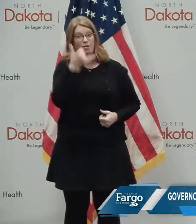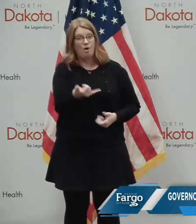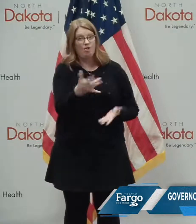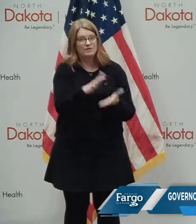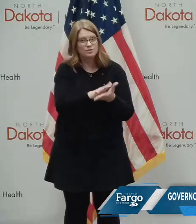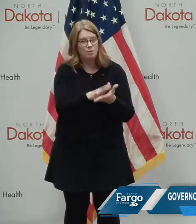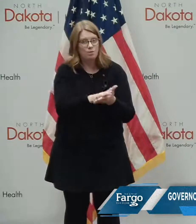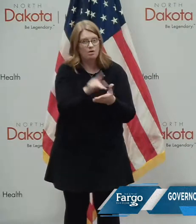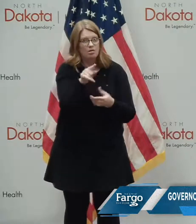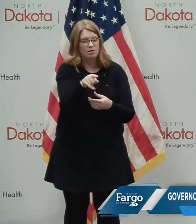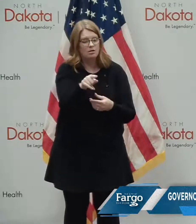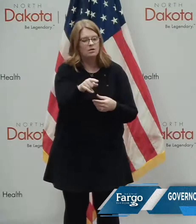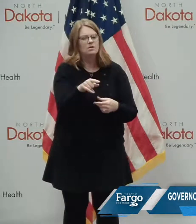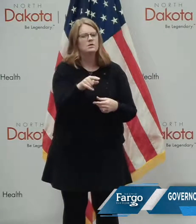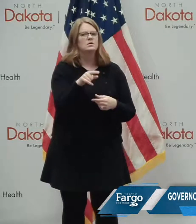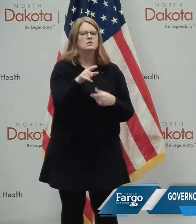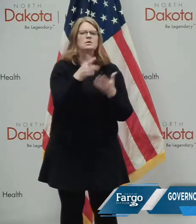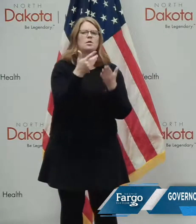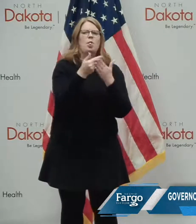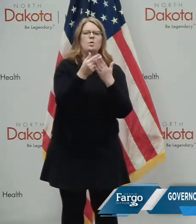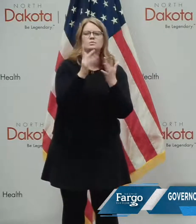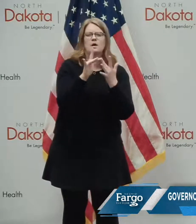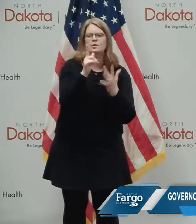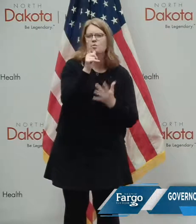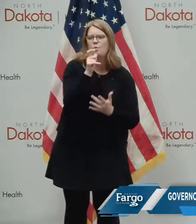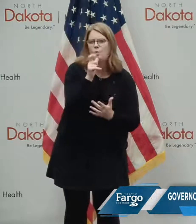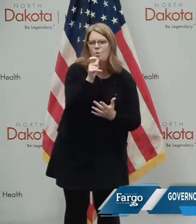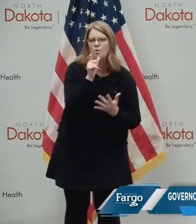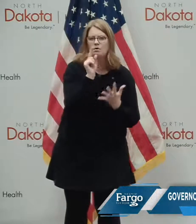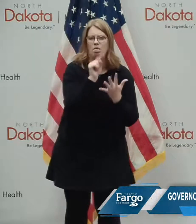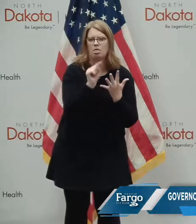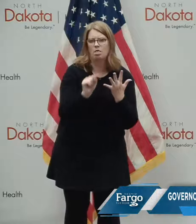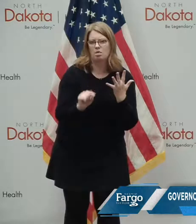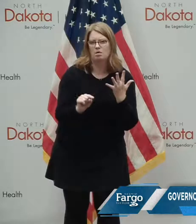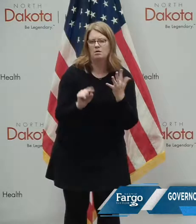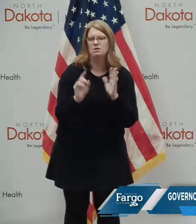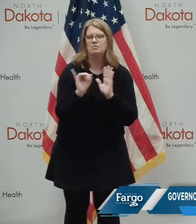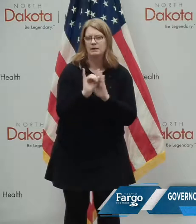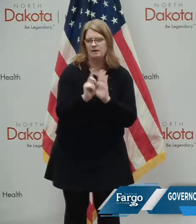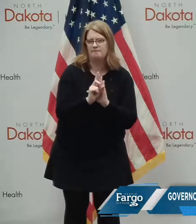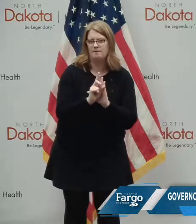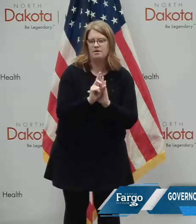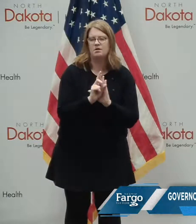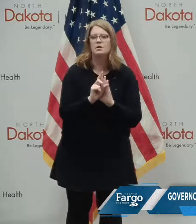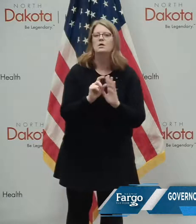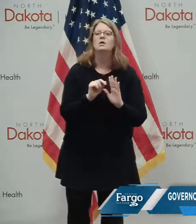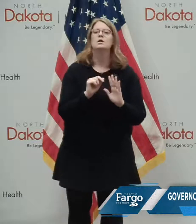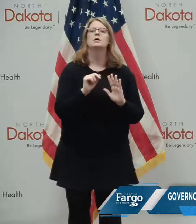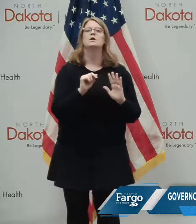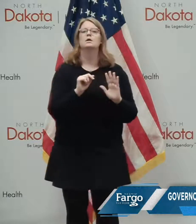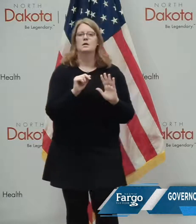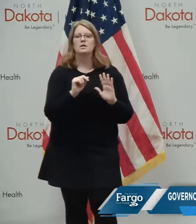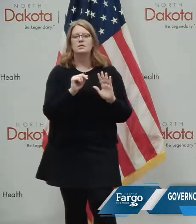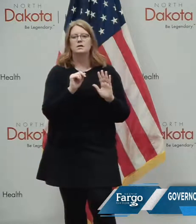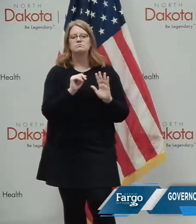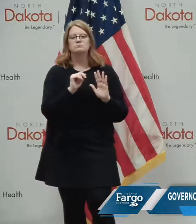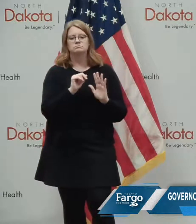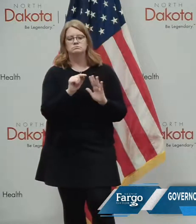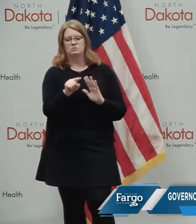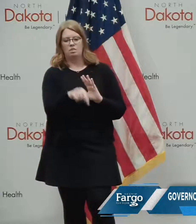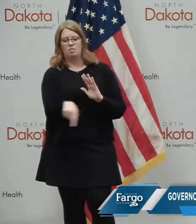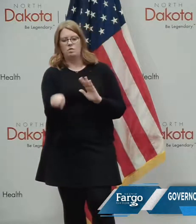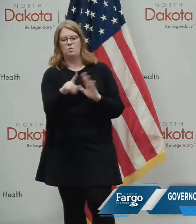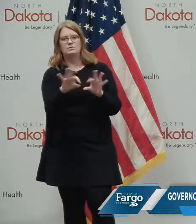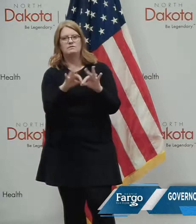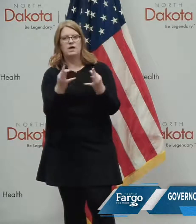people that would have been close contacts, and we can identify those, and then information can go out to those families